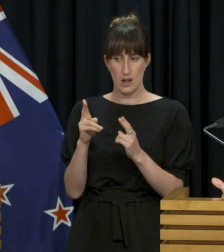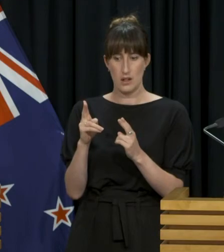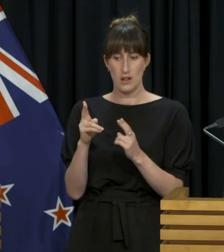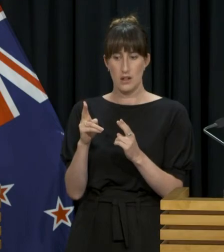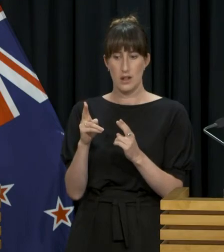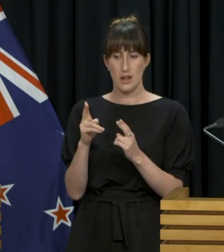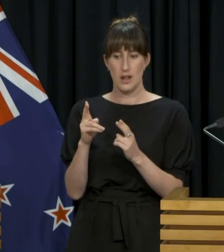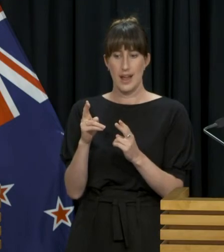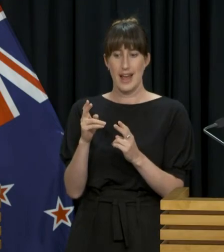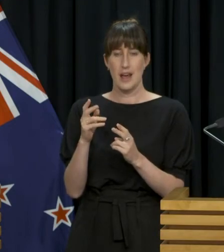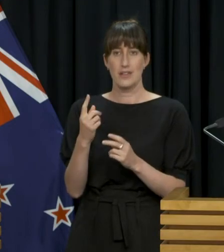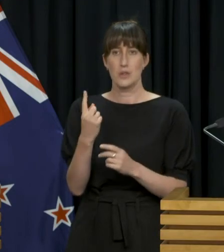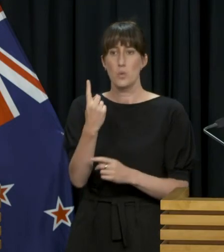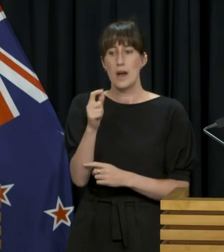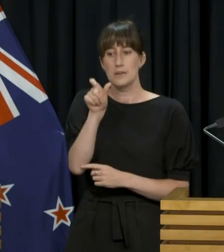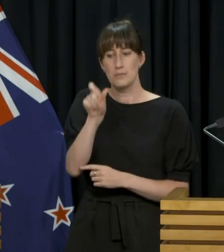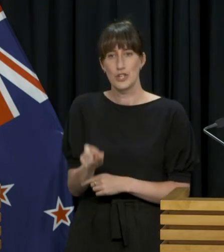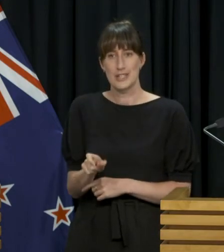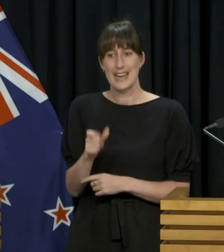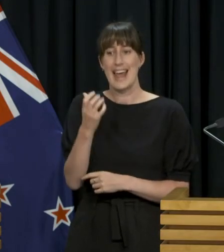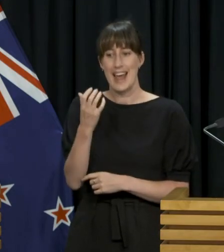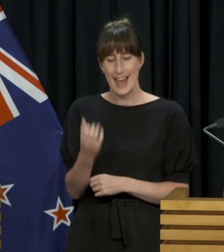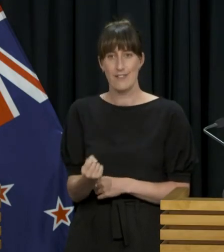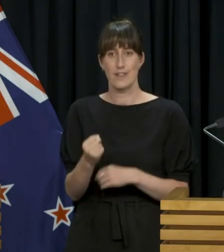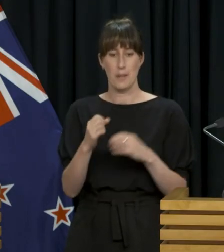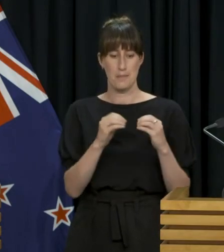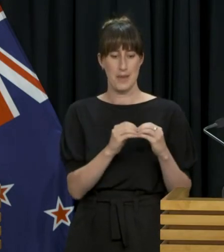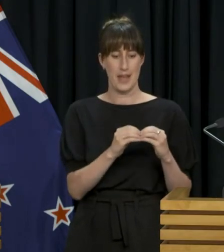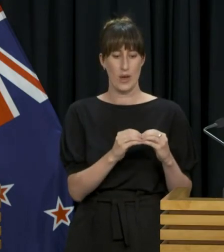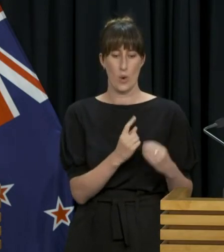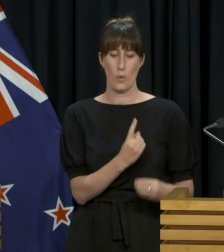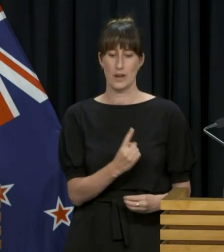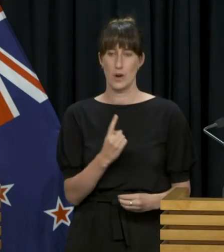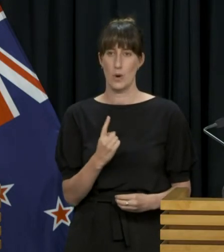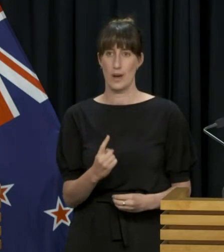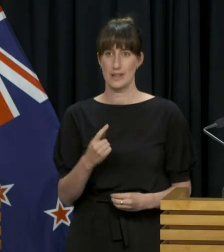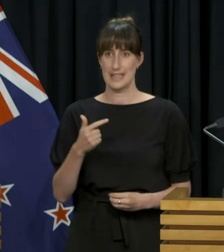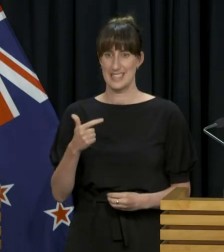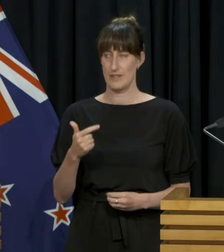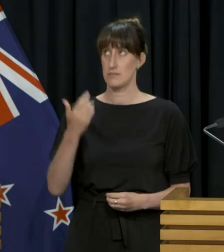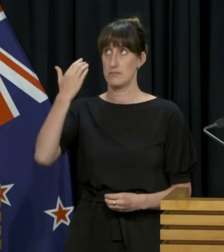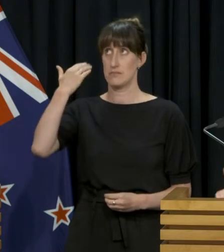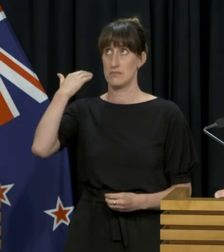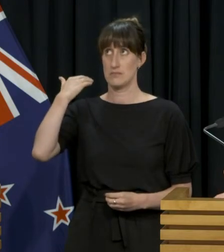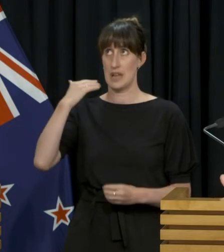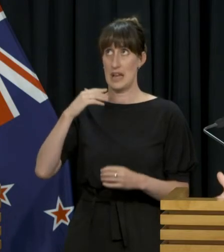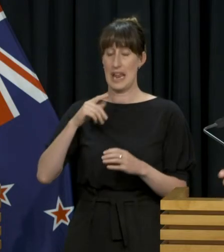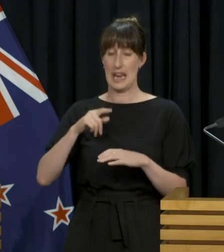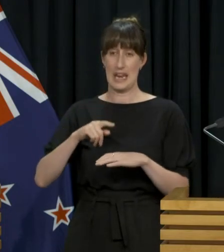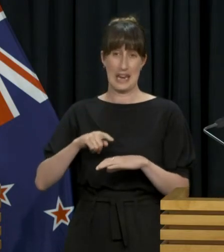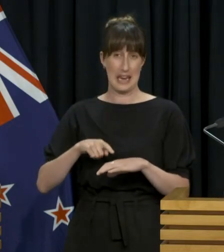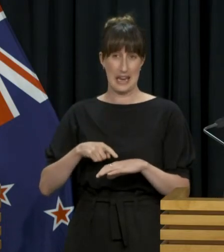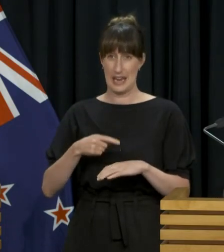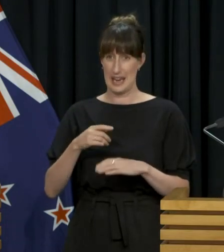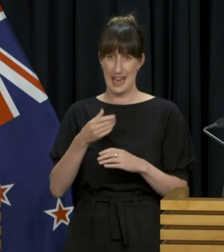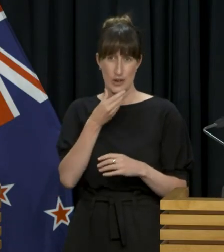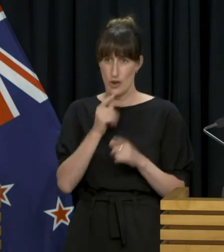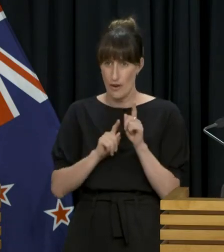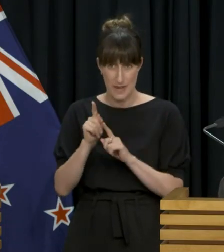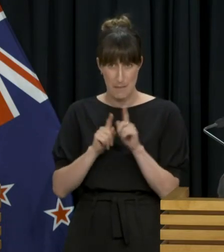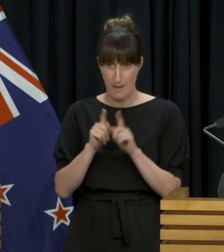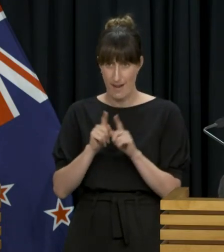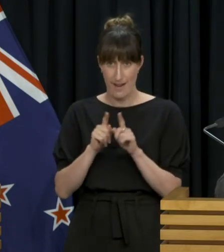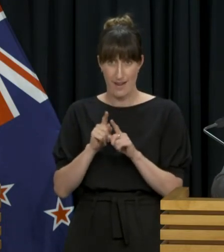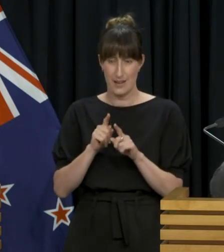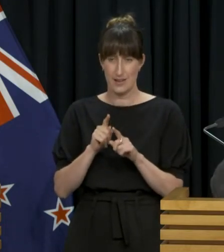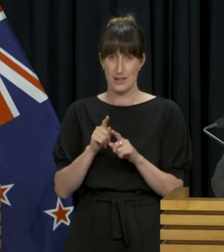genome sequenced case from late December that is similar enough that it's worth us seeing if there's